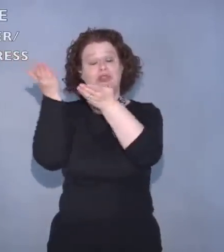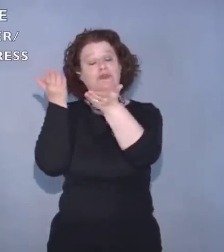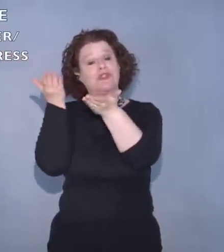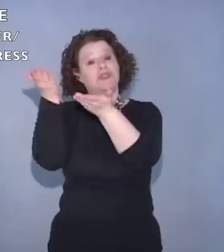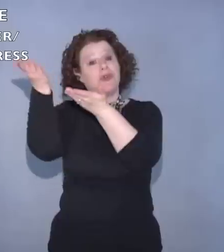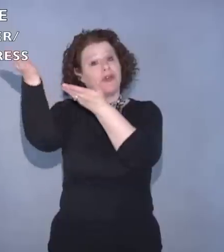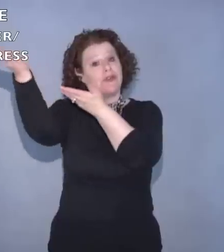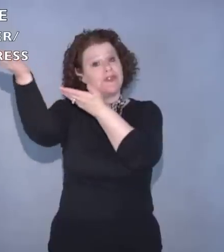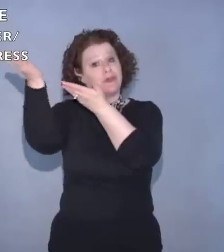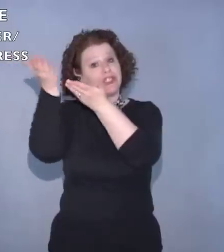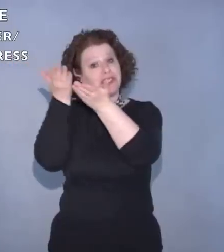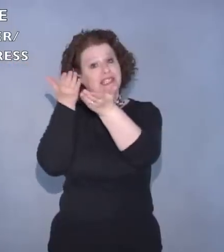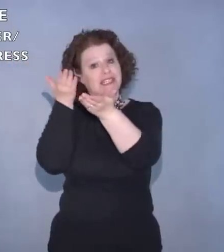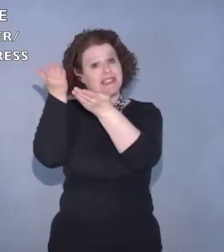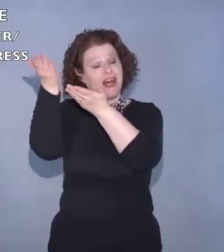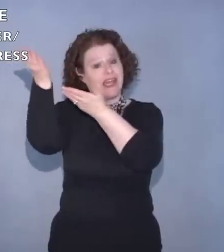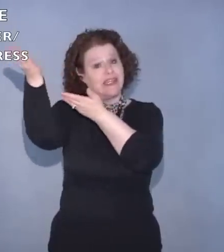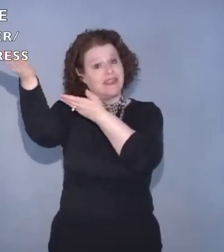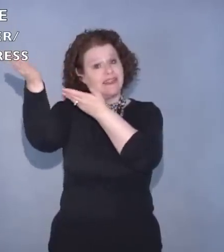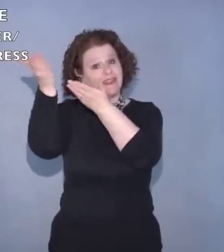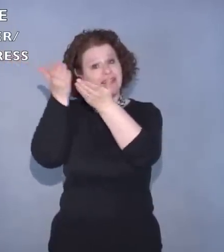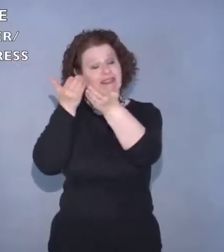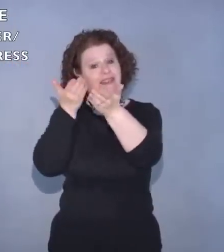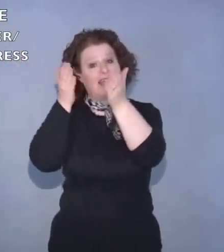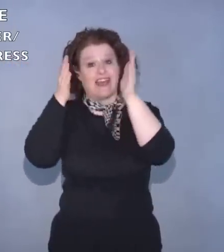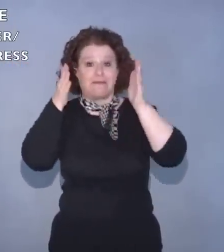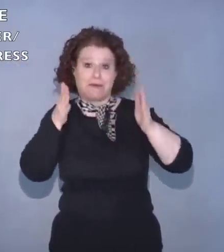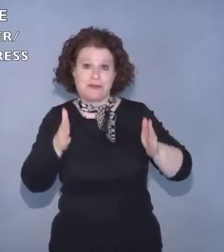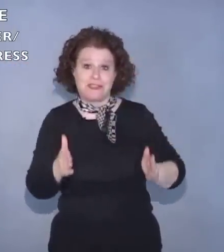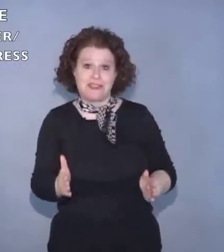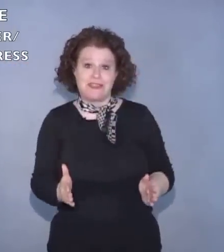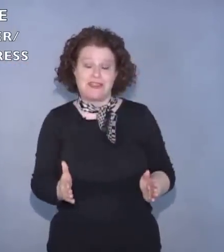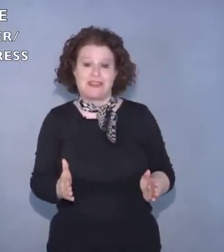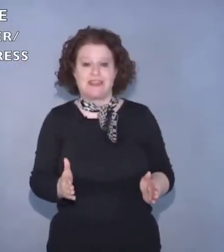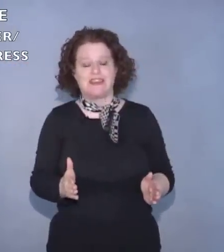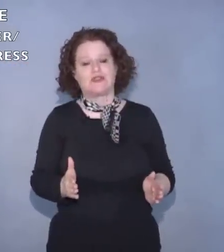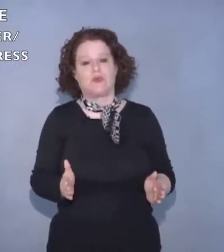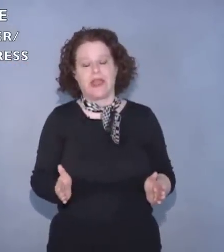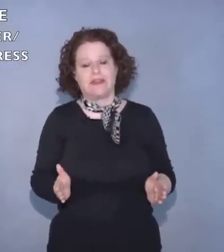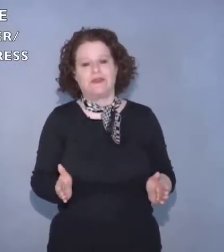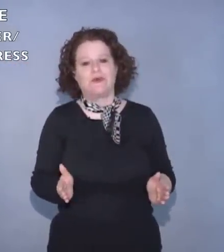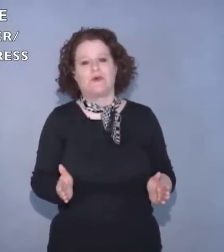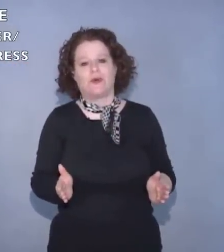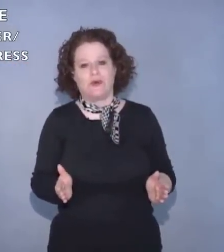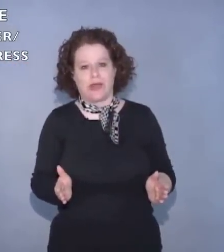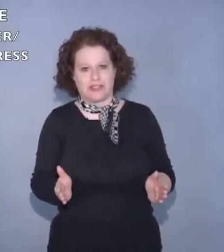who serves, which is this sign, and person is a waiter or a